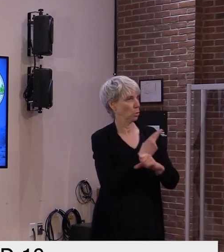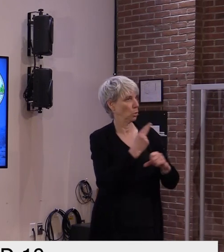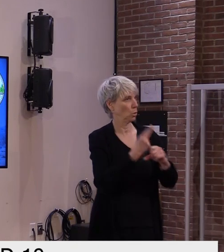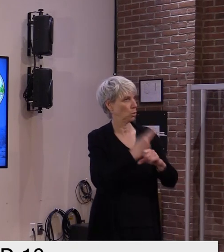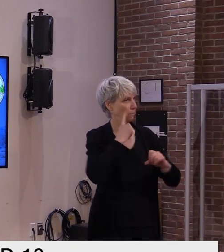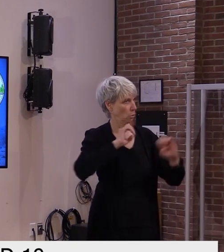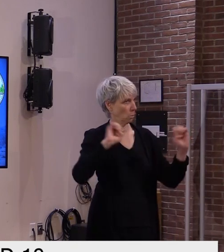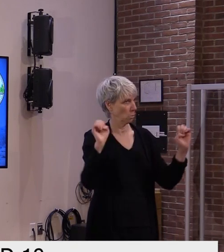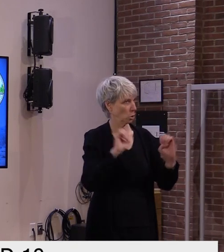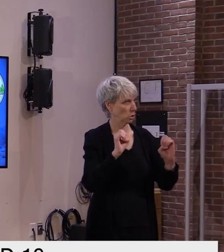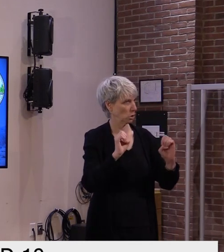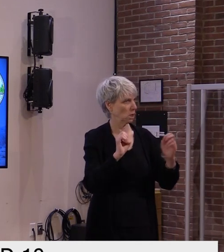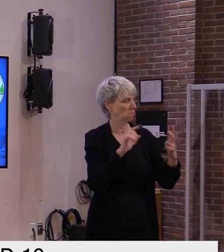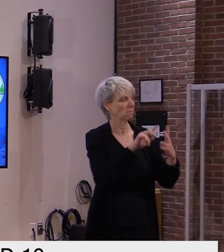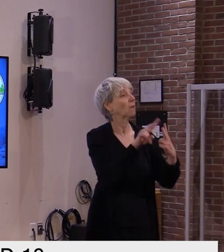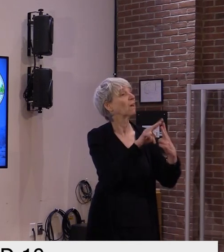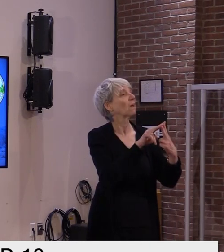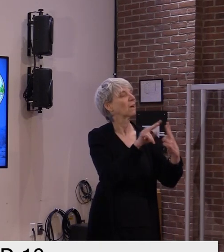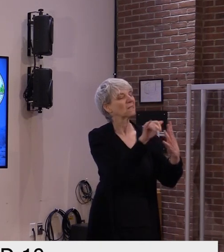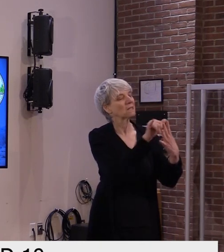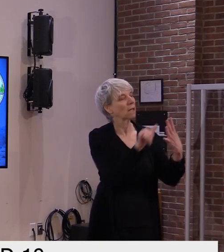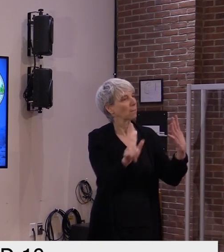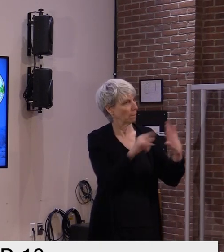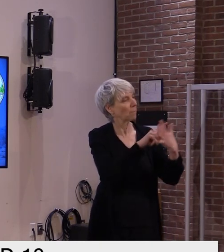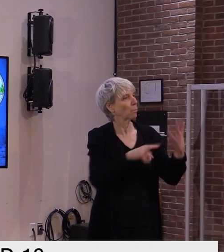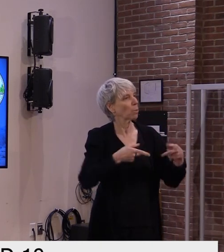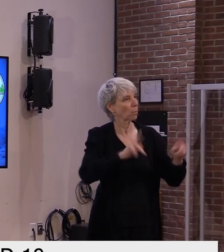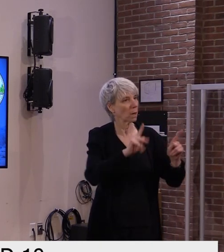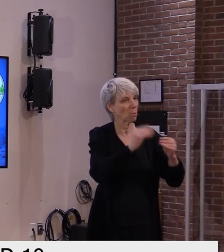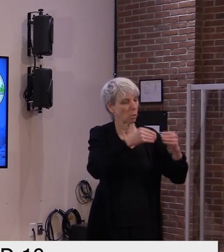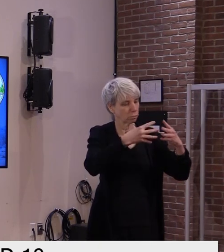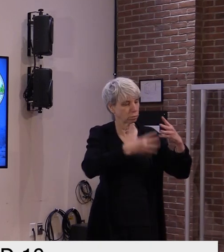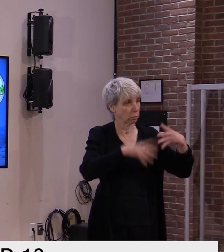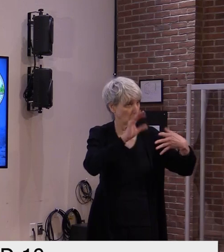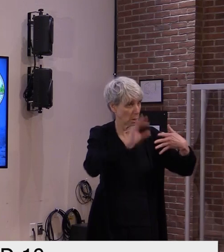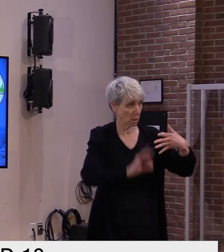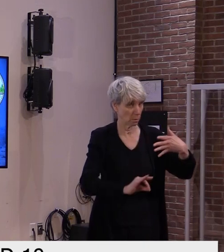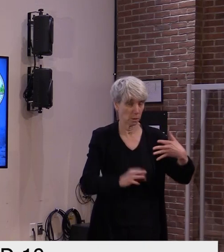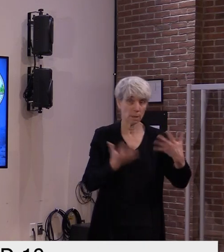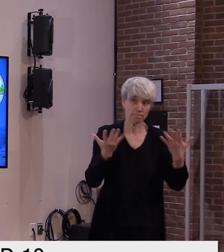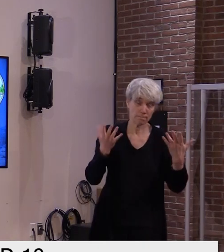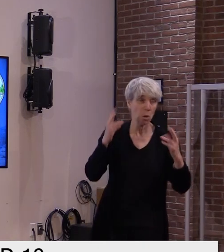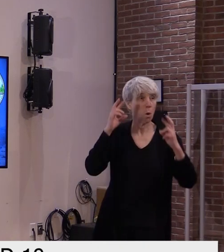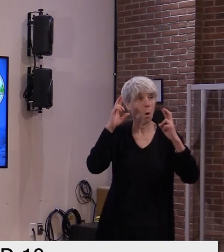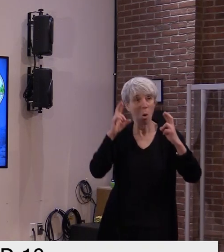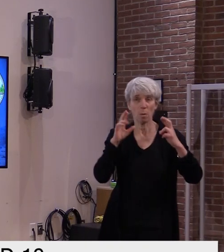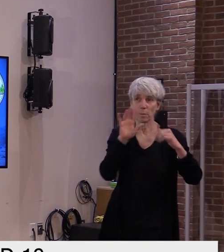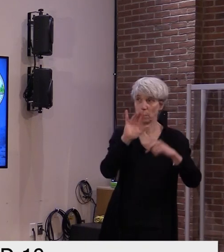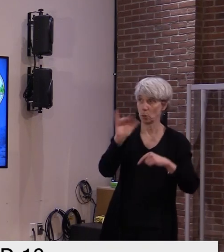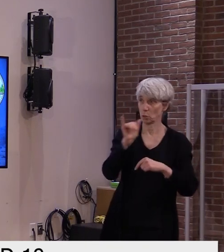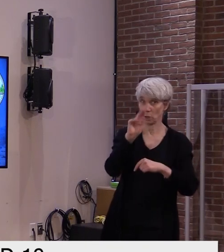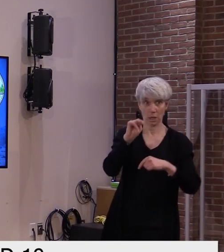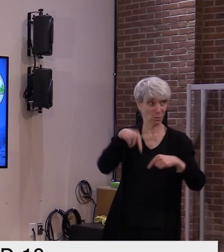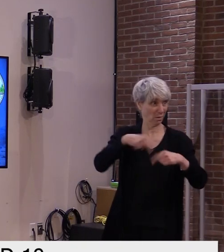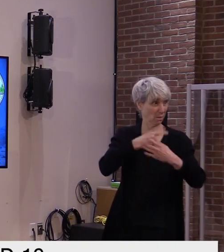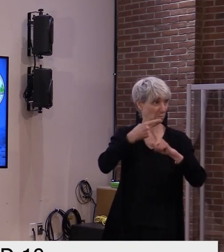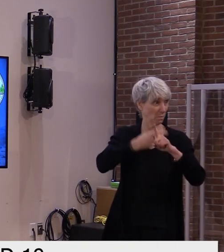to overpromise anything that's out of my control, but we're hearing late January, early February,